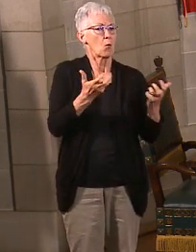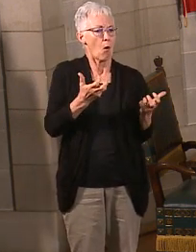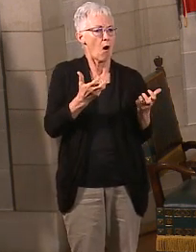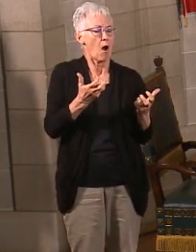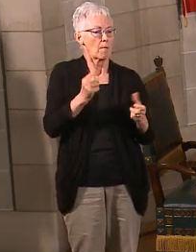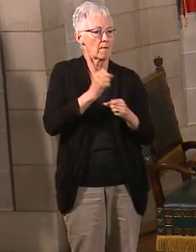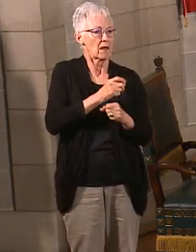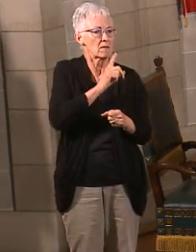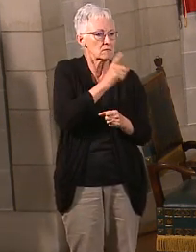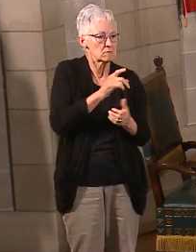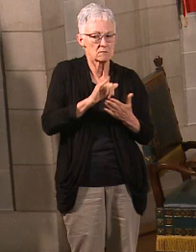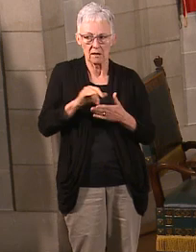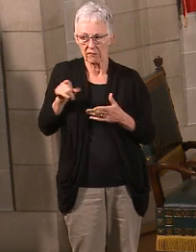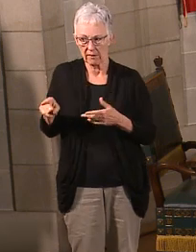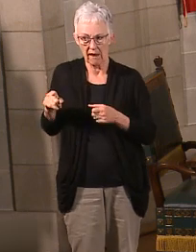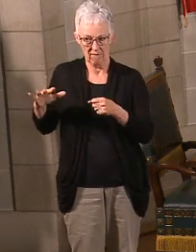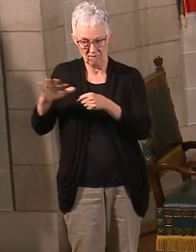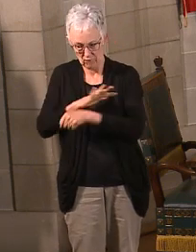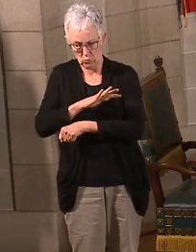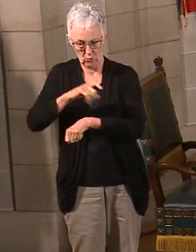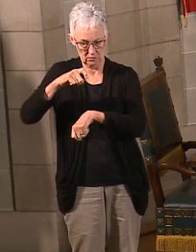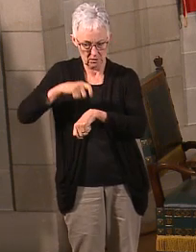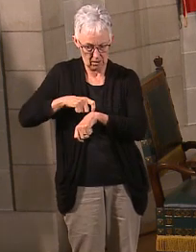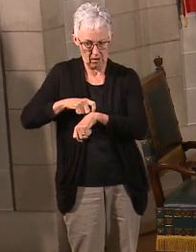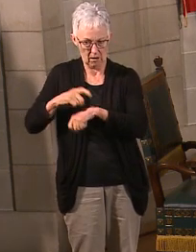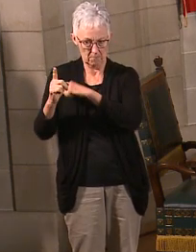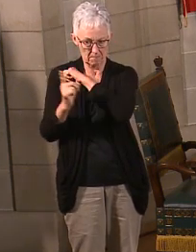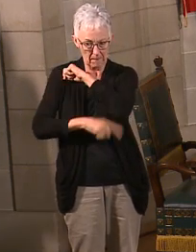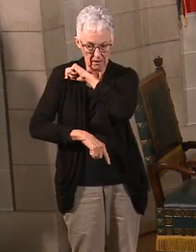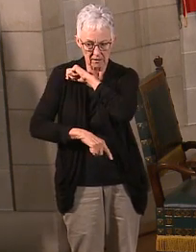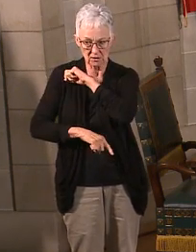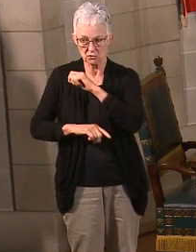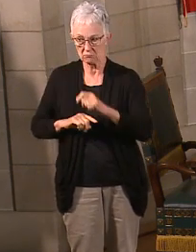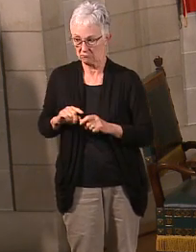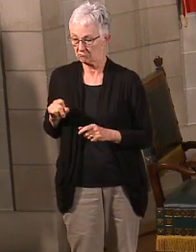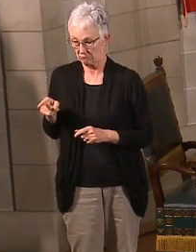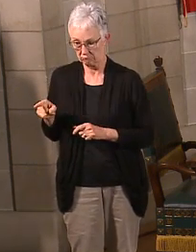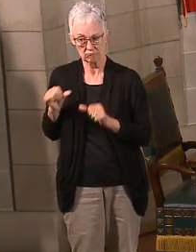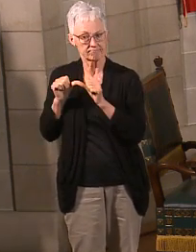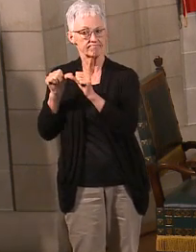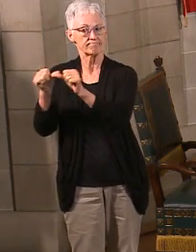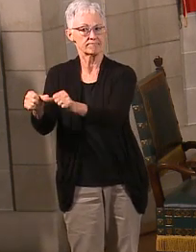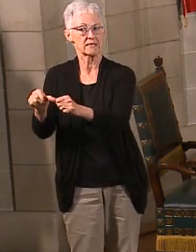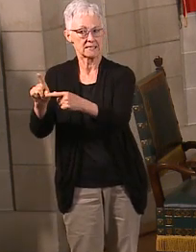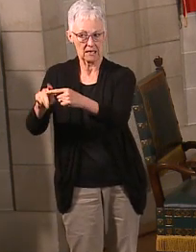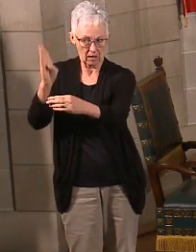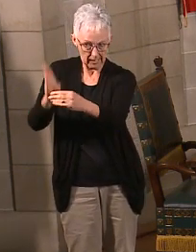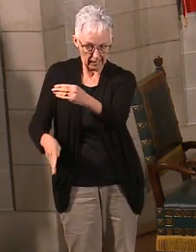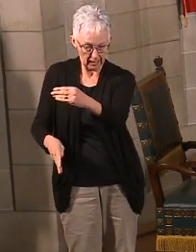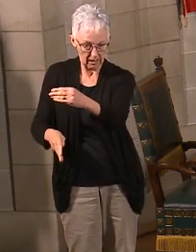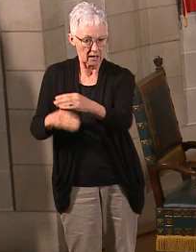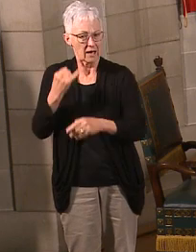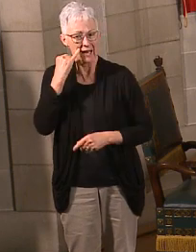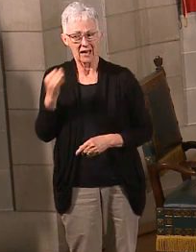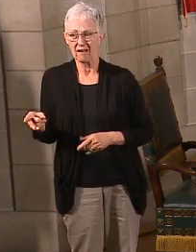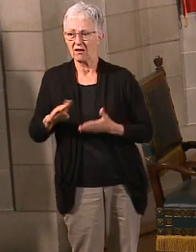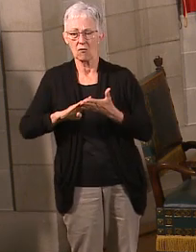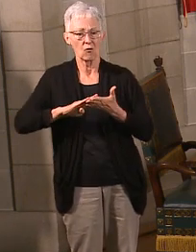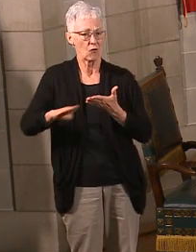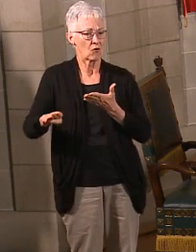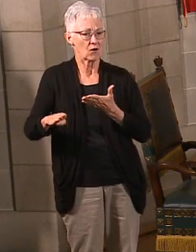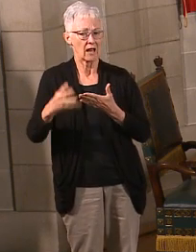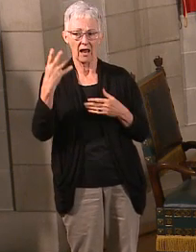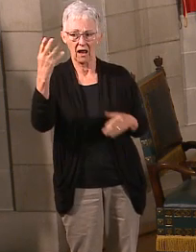to reoffend and just be back in the correction system. And that doesn't do anybody any good. And also, if you release